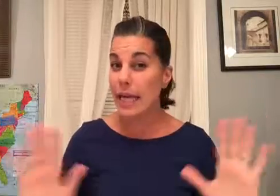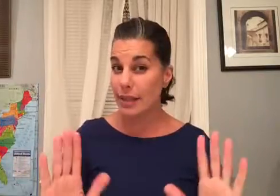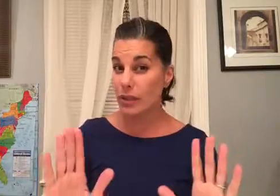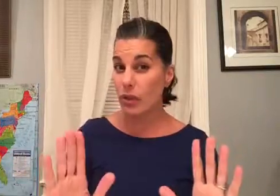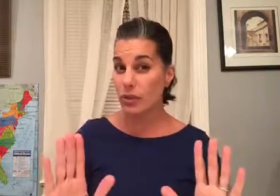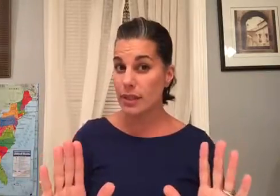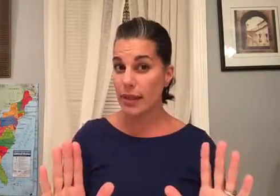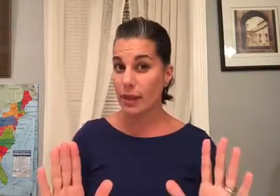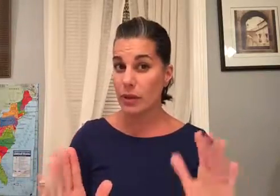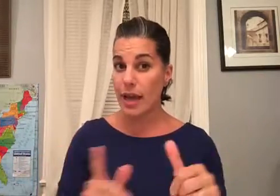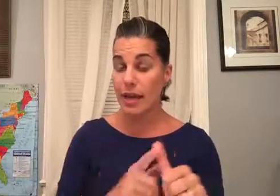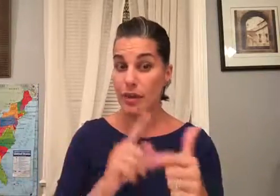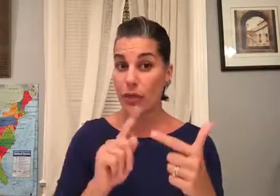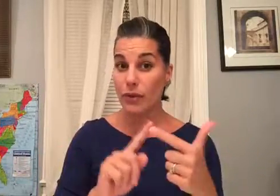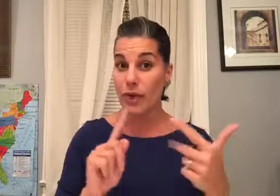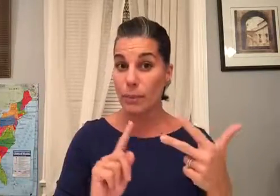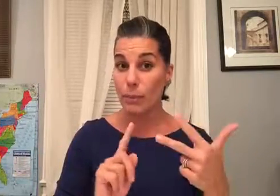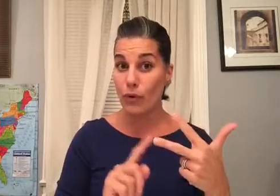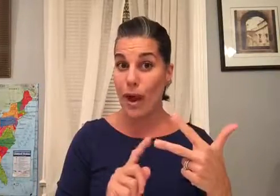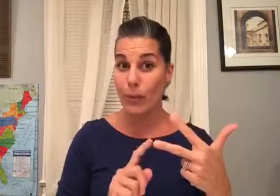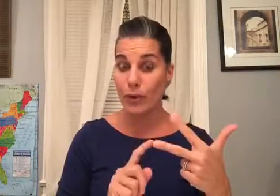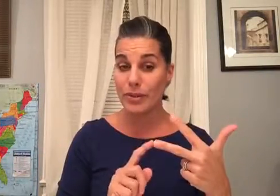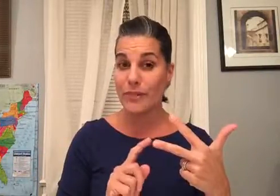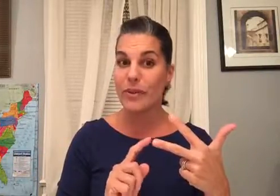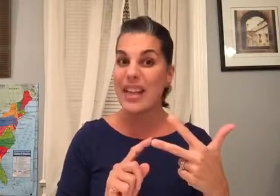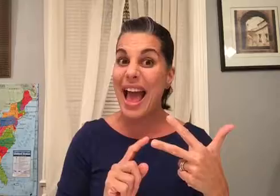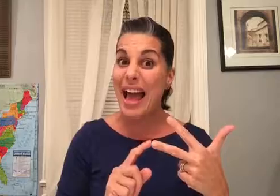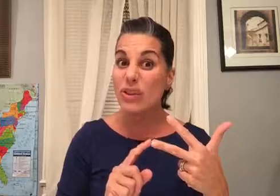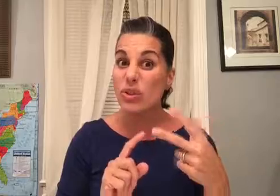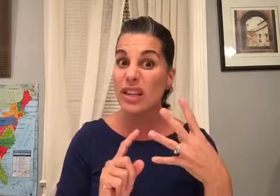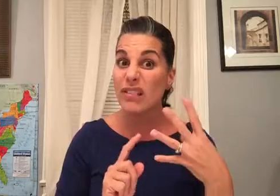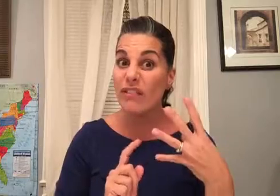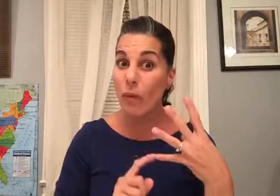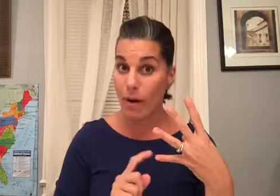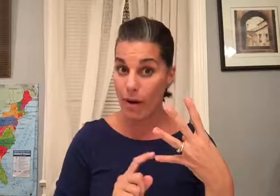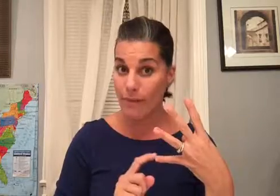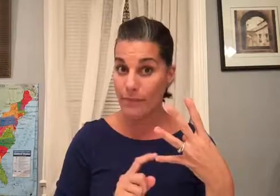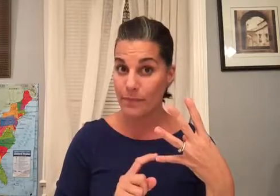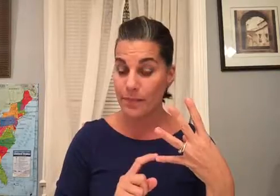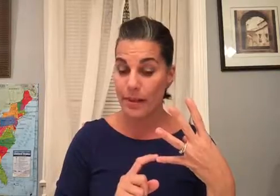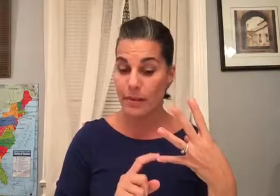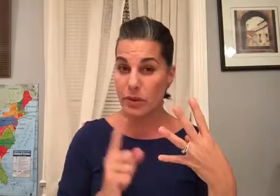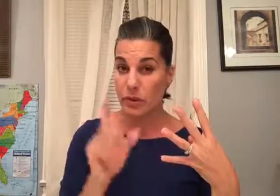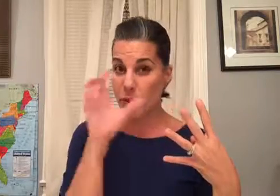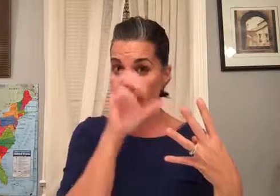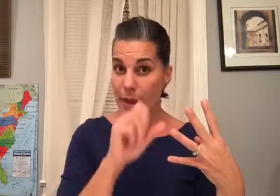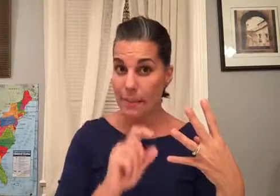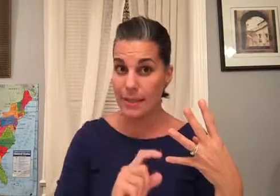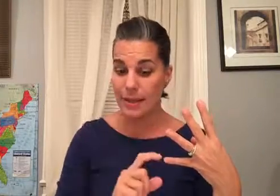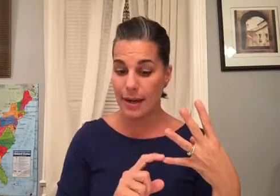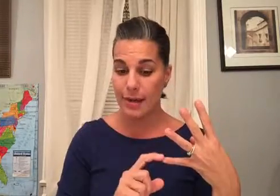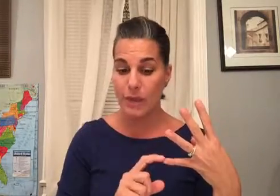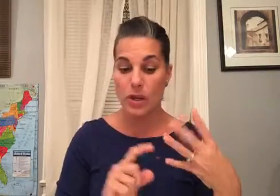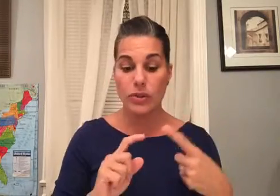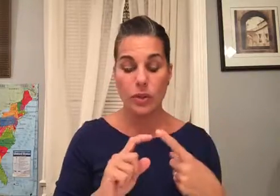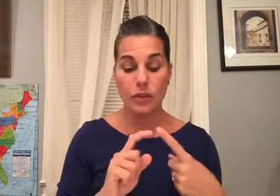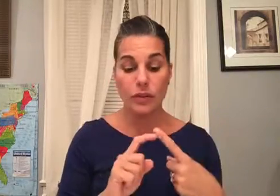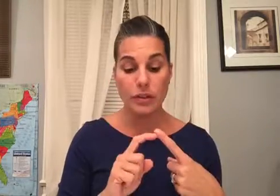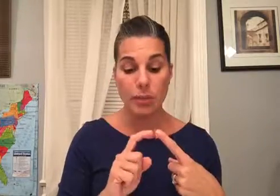class I told you sign language has 3 parameters. There's actually 4. So there's one that I missed today. So the first